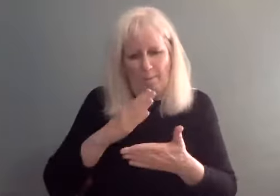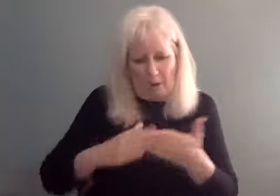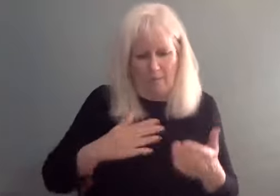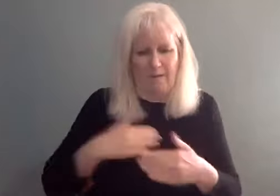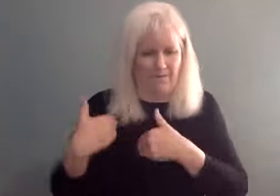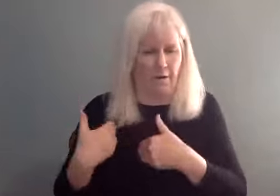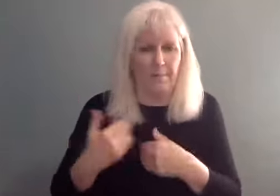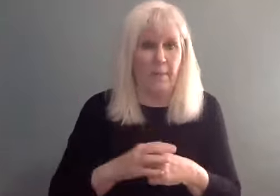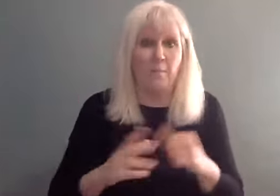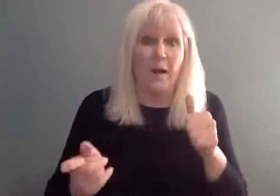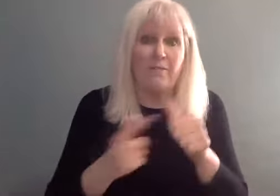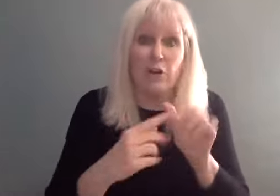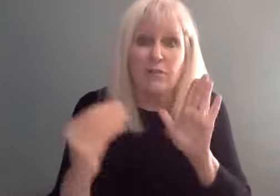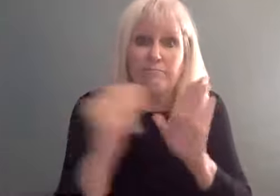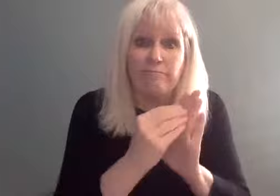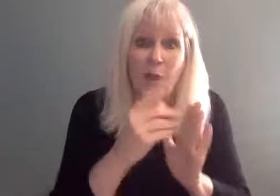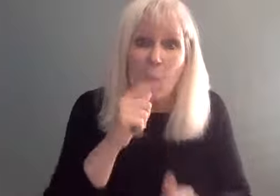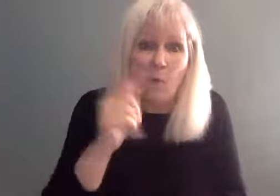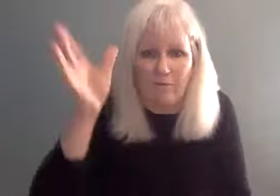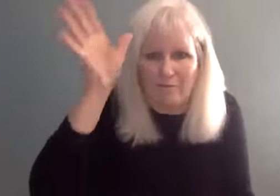my first, It says,